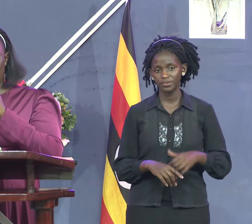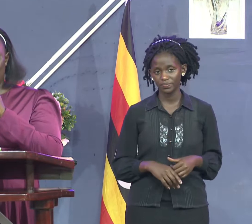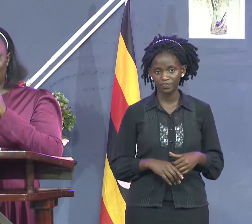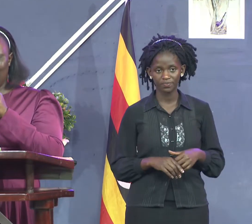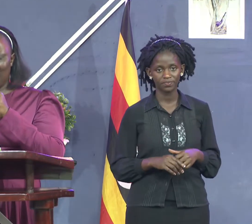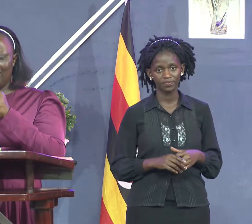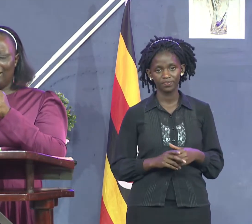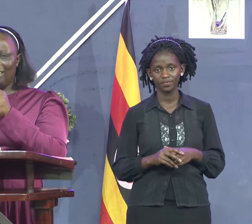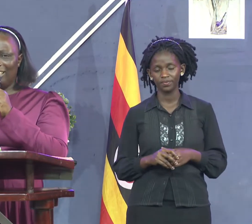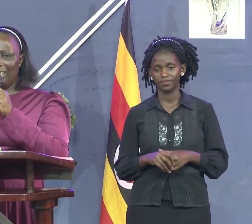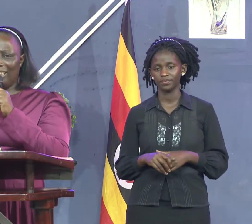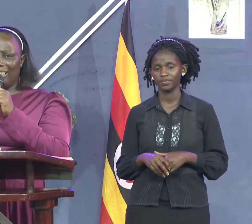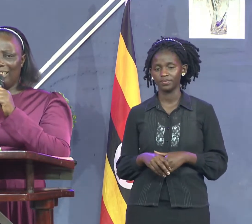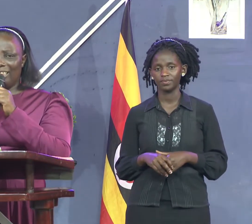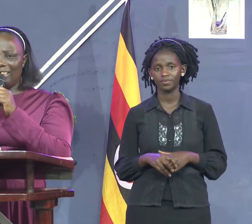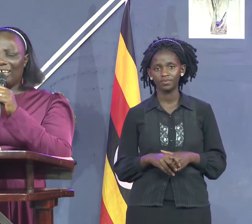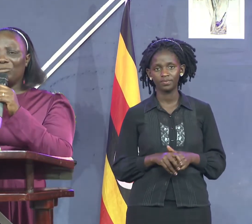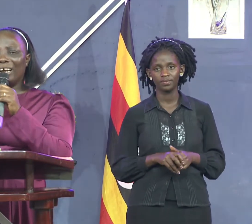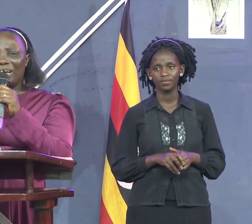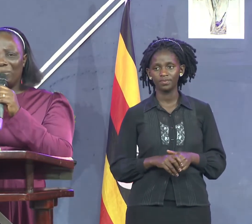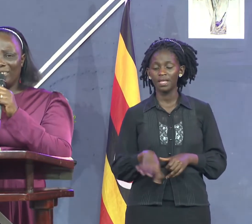going to be speaking out?